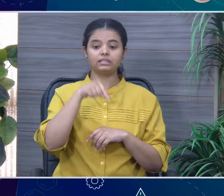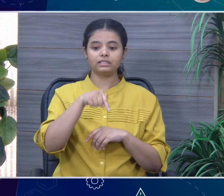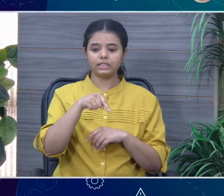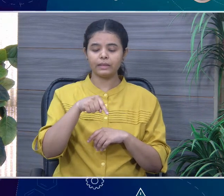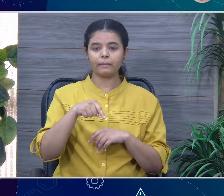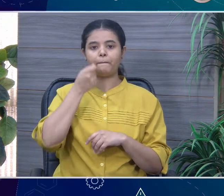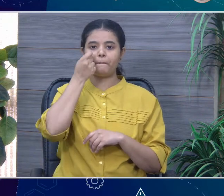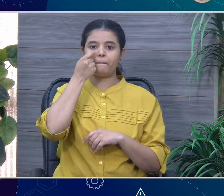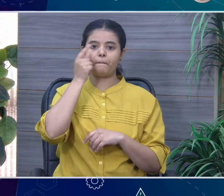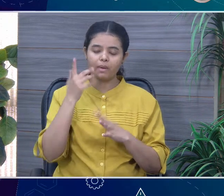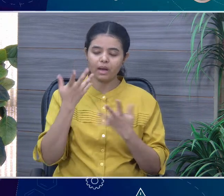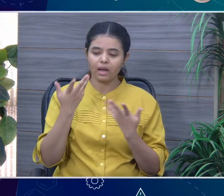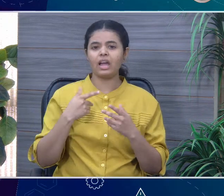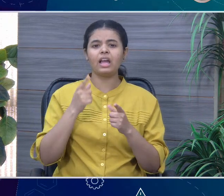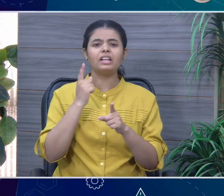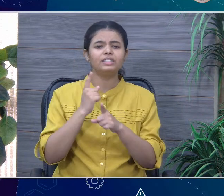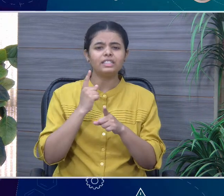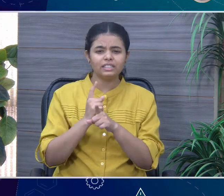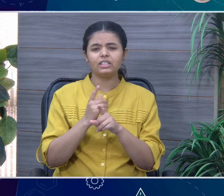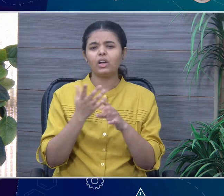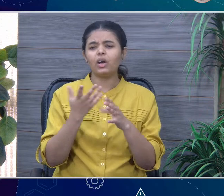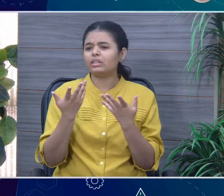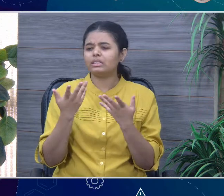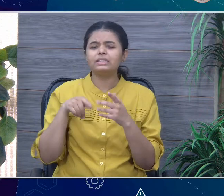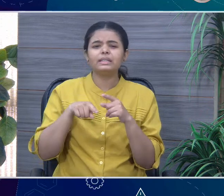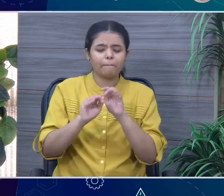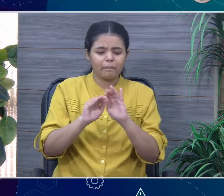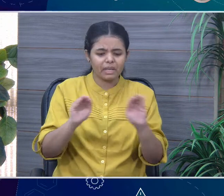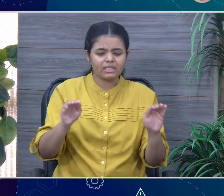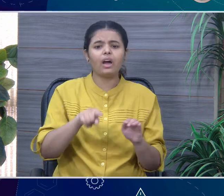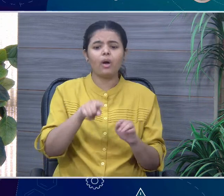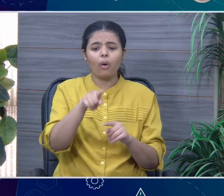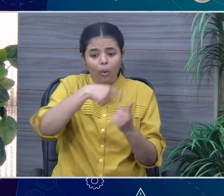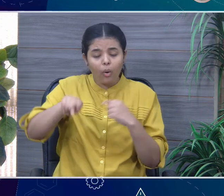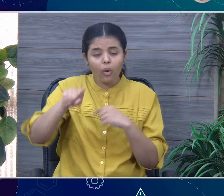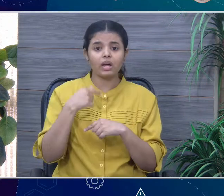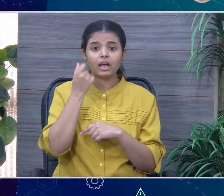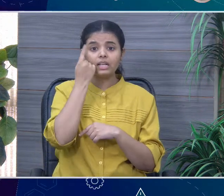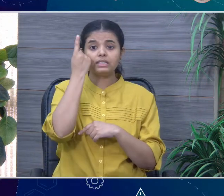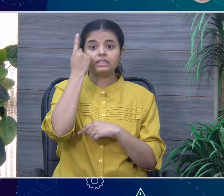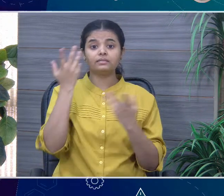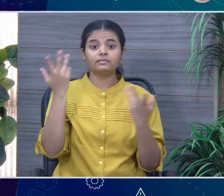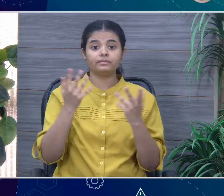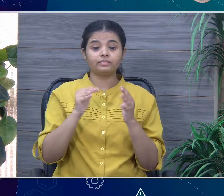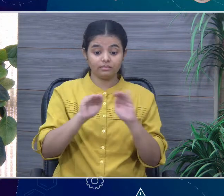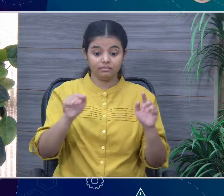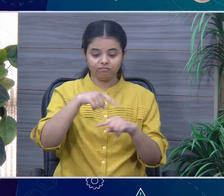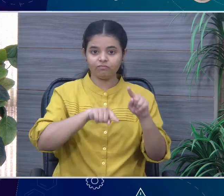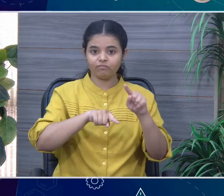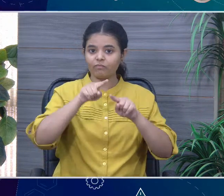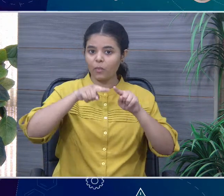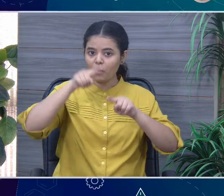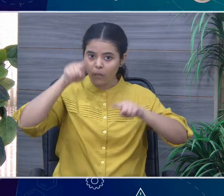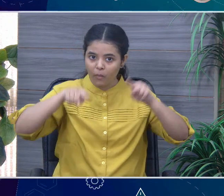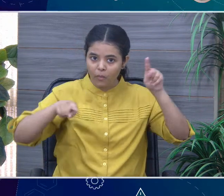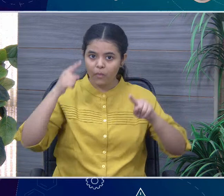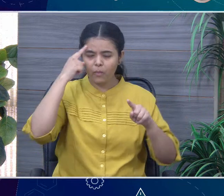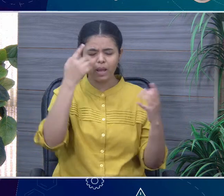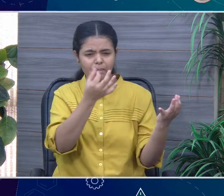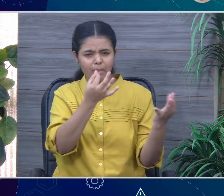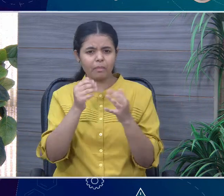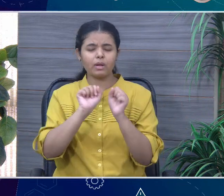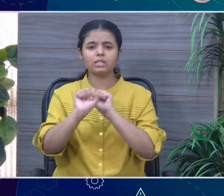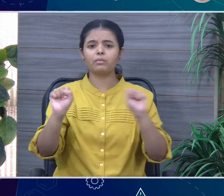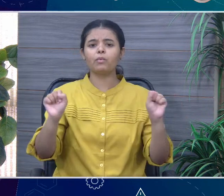parents, as teachers, and even a child itself, that every learner is unique. Each child